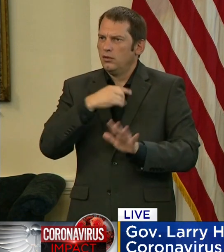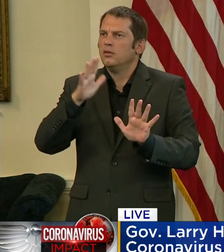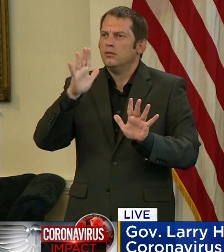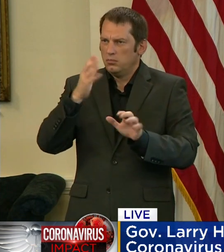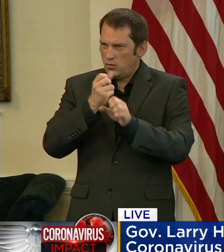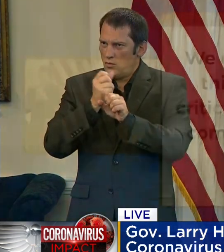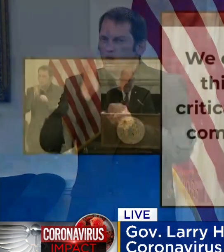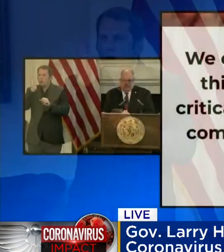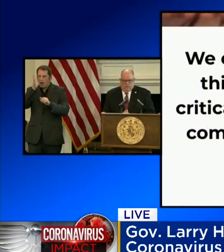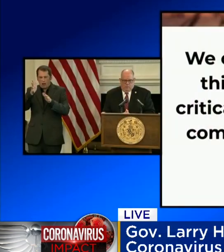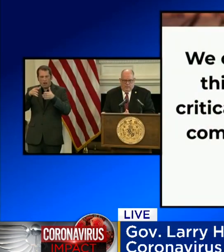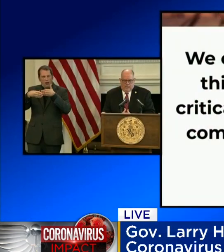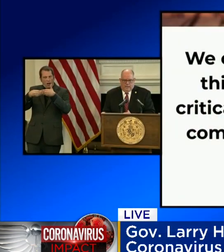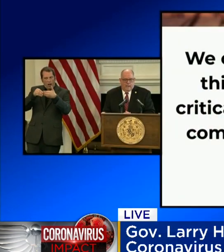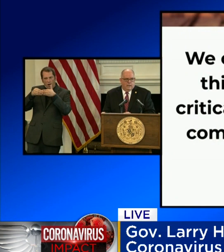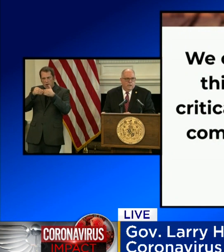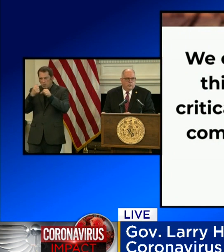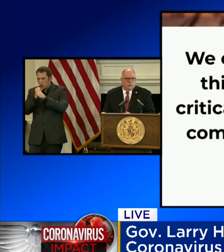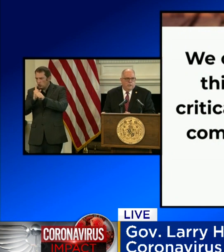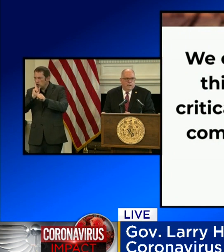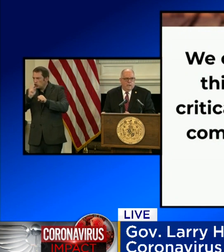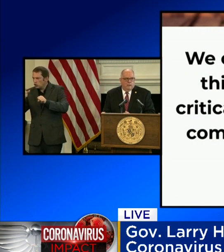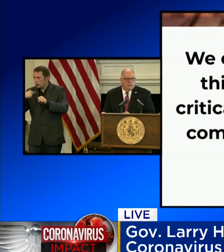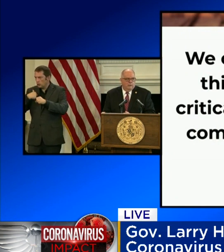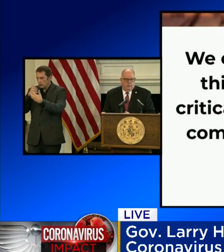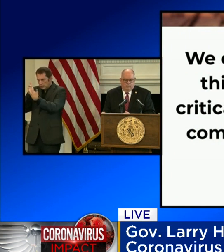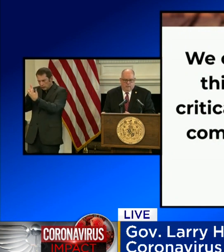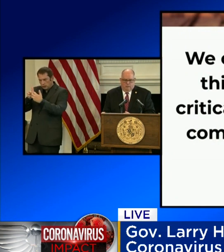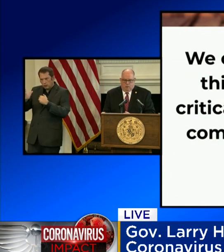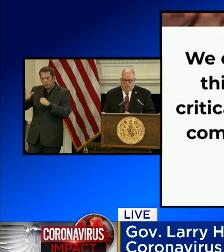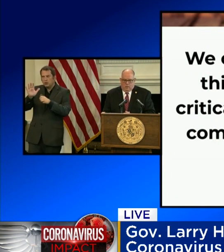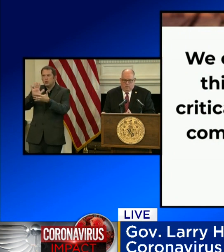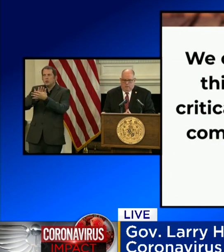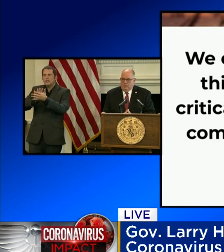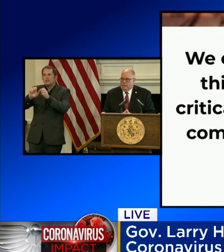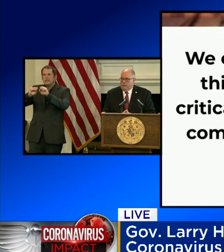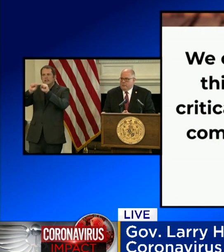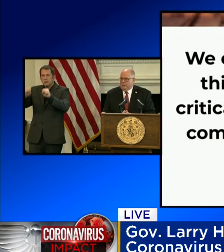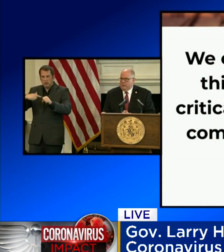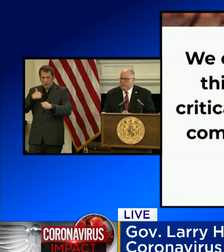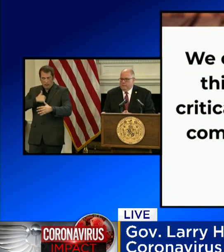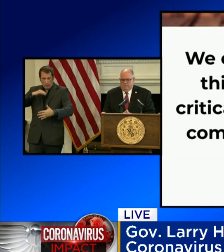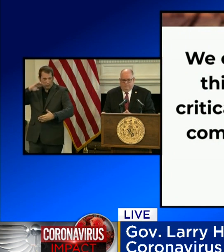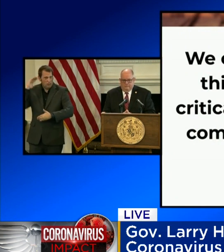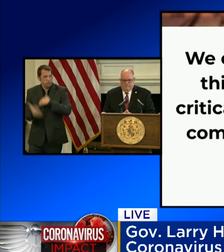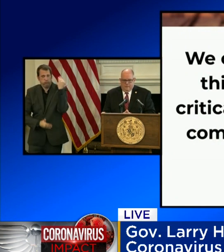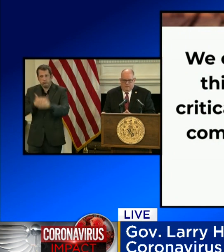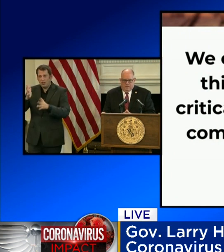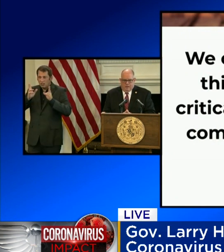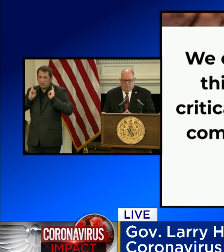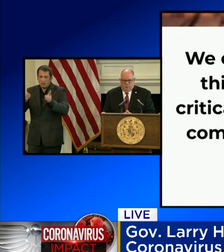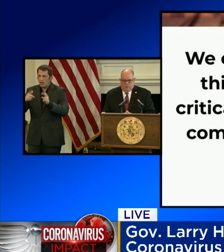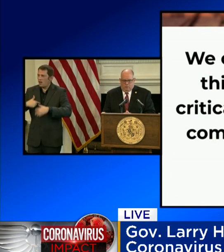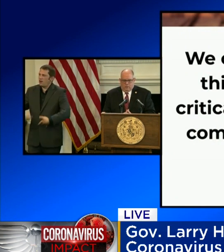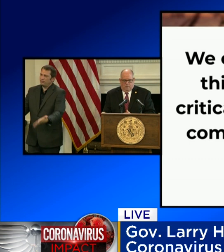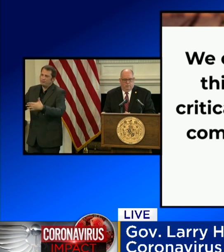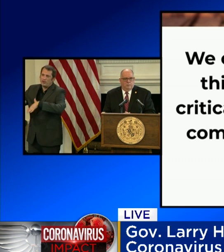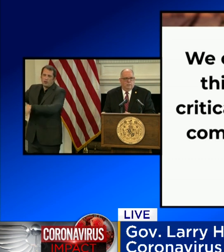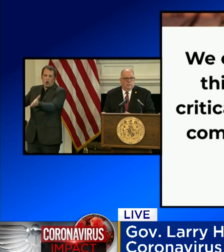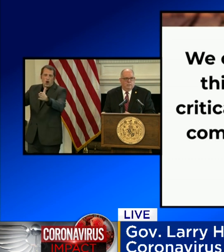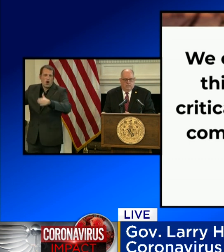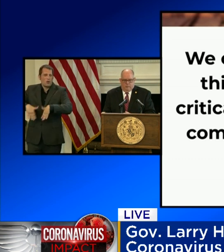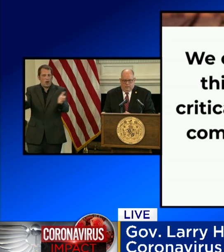systems. We cannot and should not rush this decision. It is absolutely